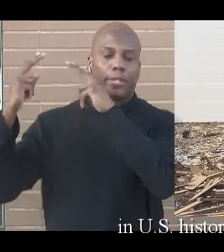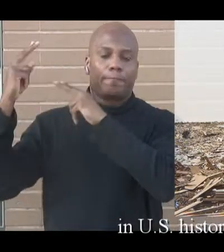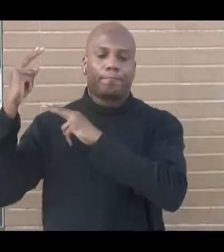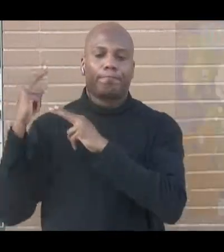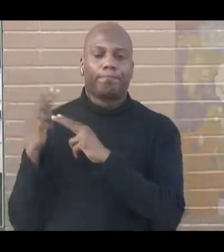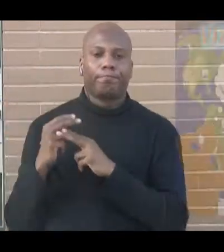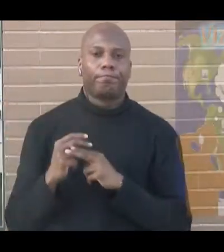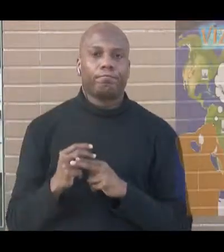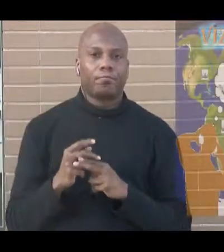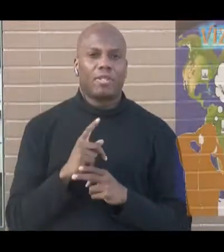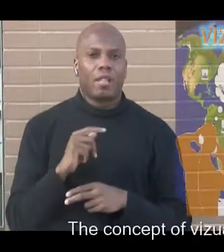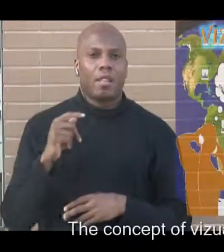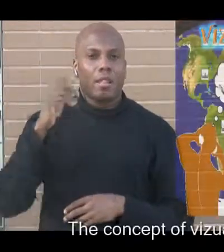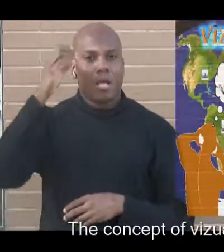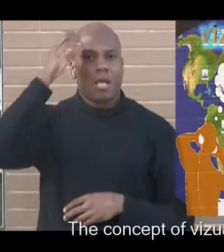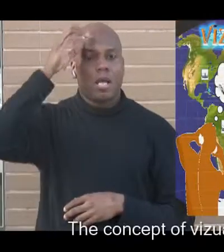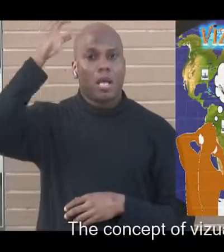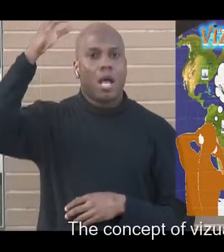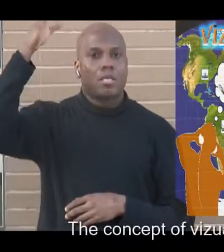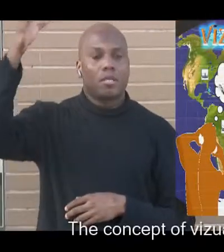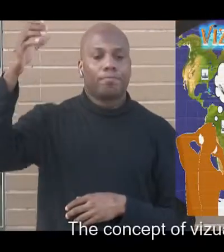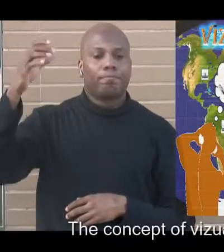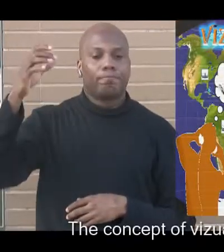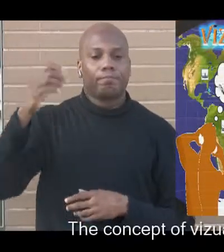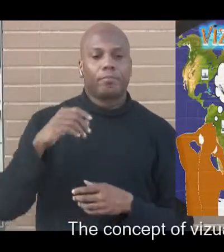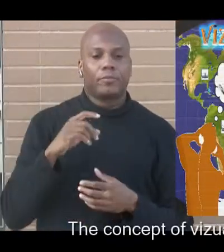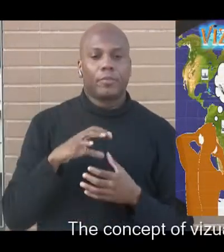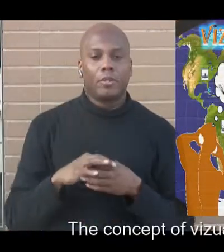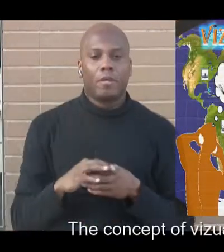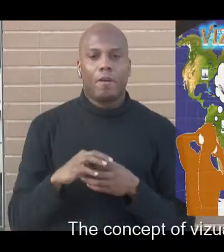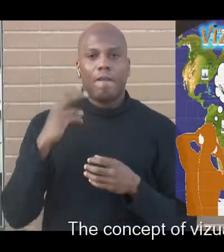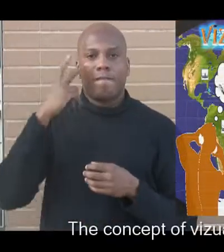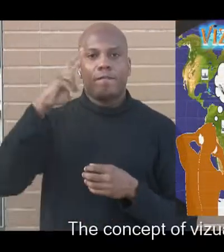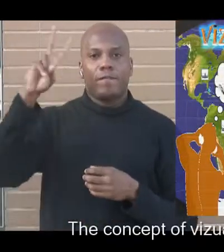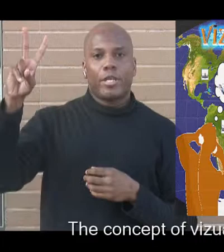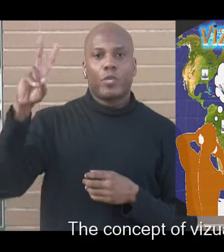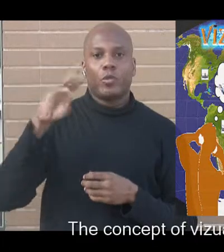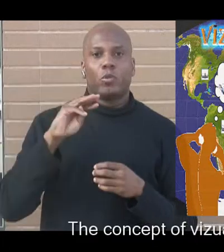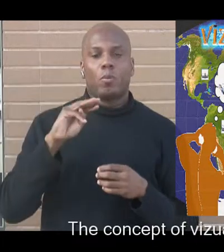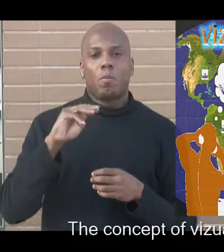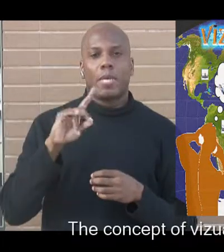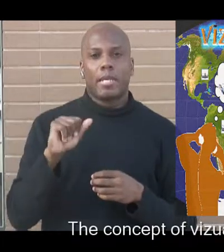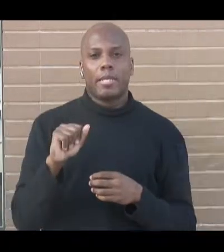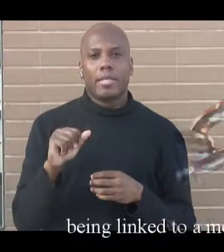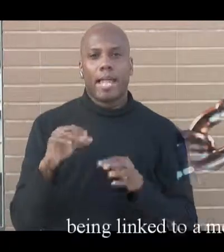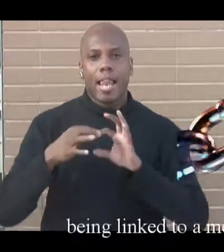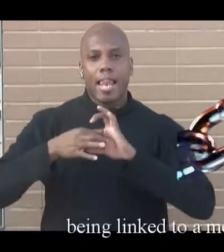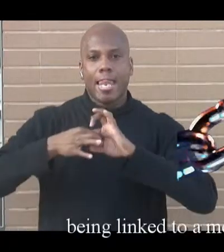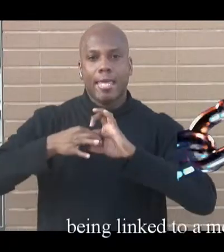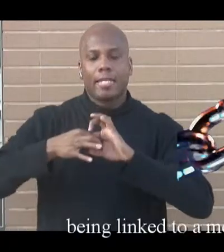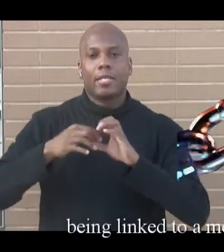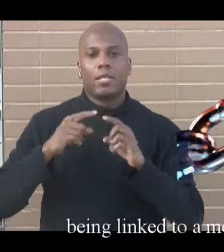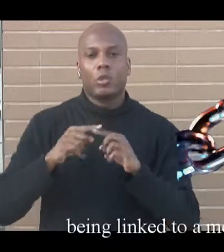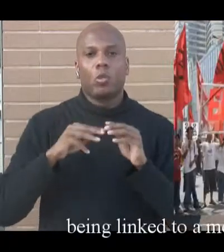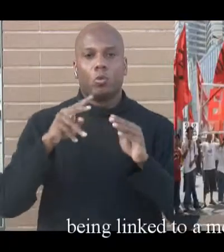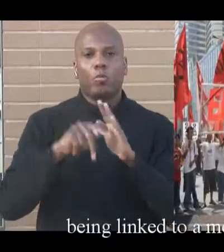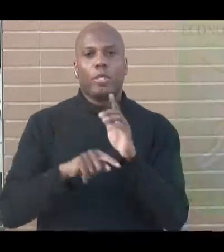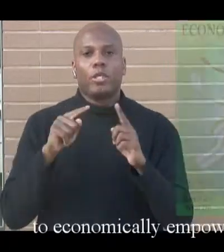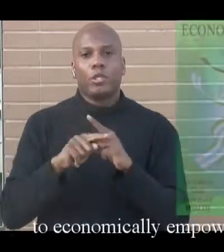U.S. history. The concept of visual media being linked